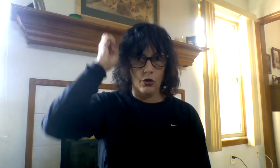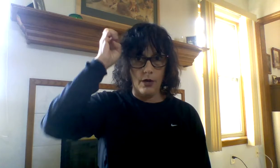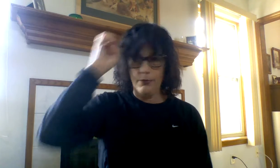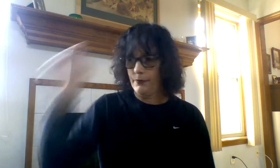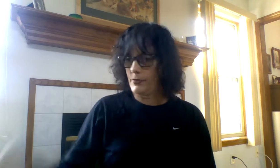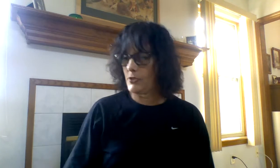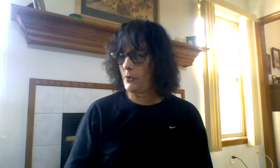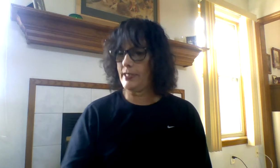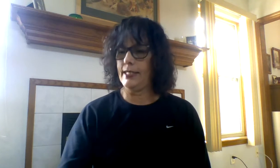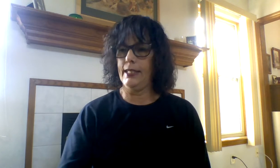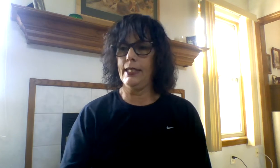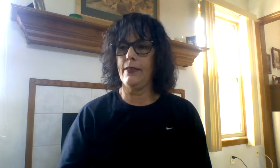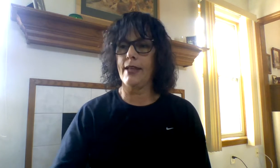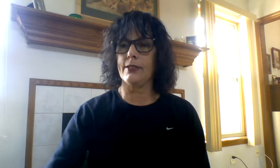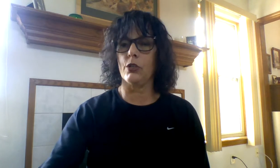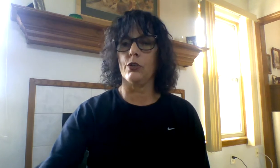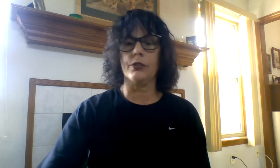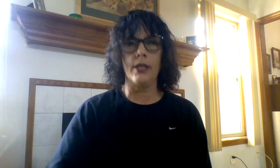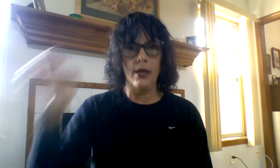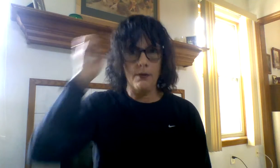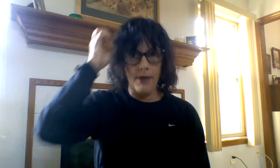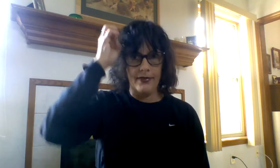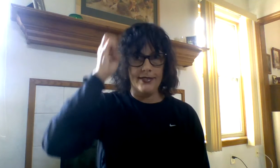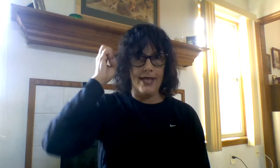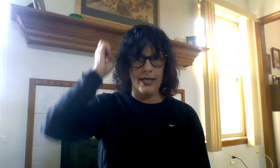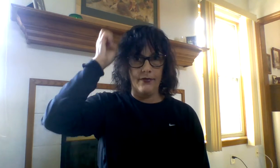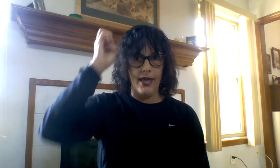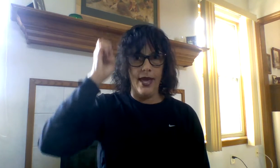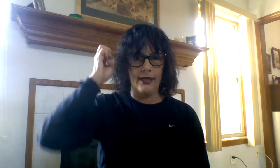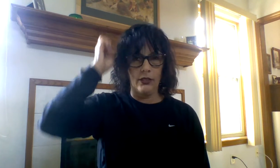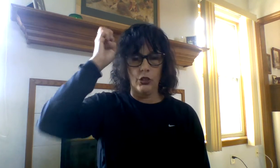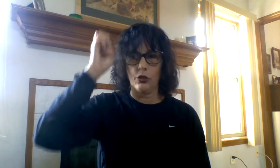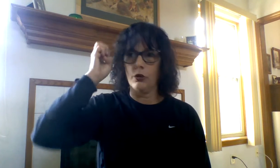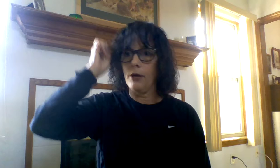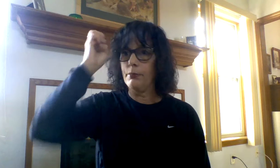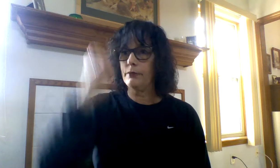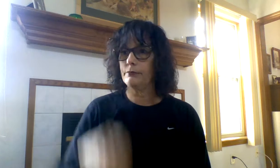Europe. So it's the E that circles by the side of the head. Europe.